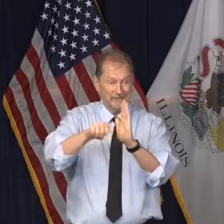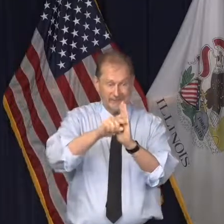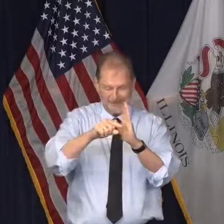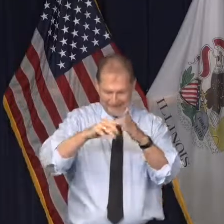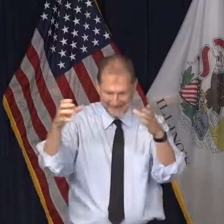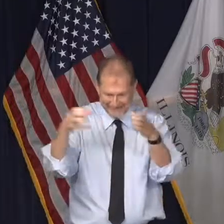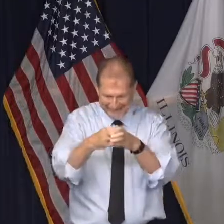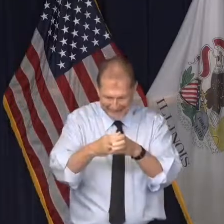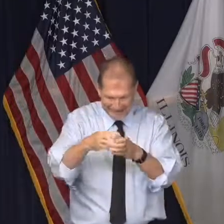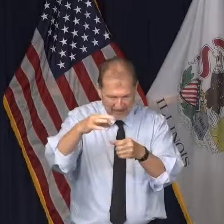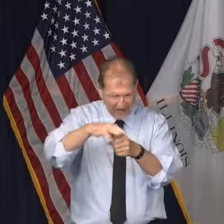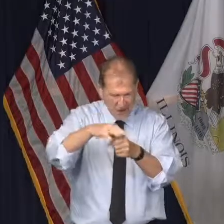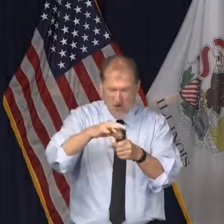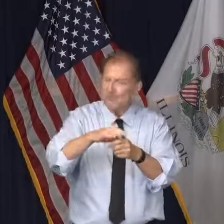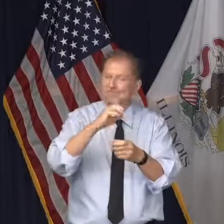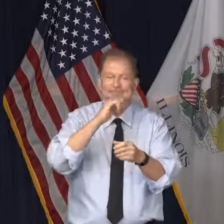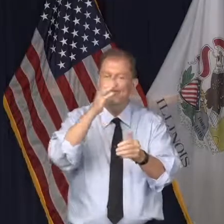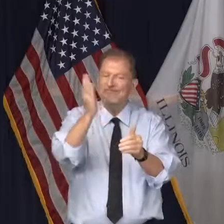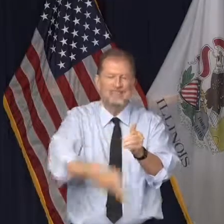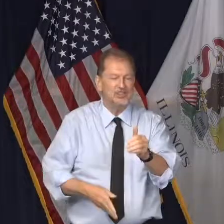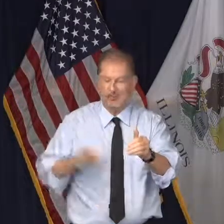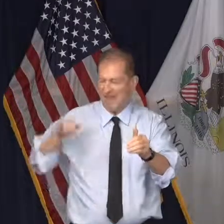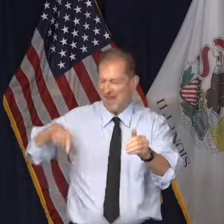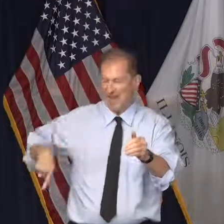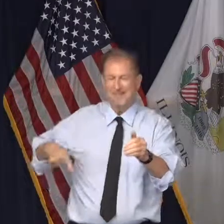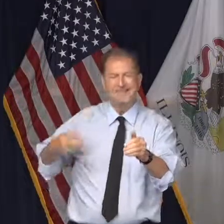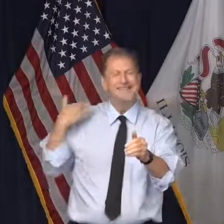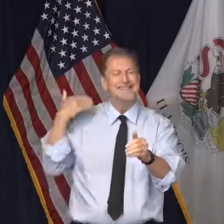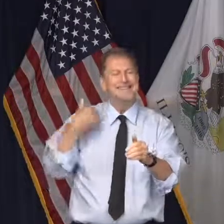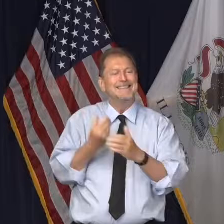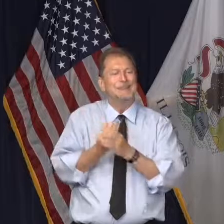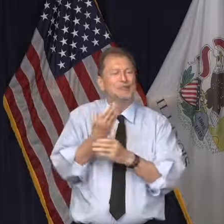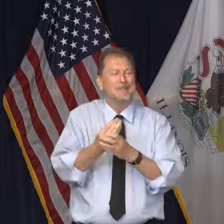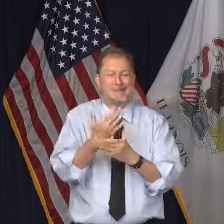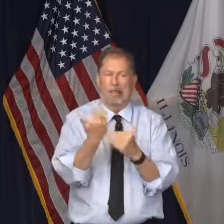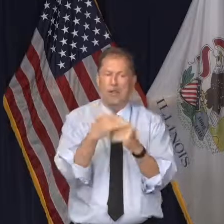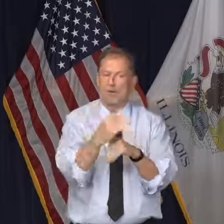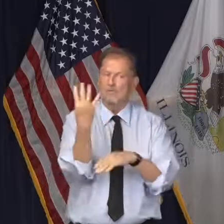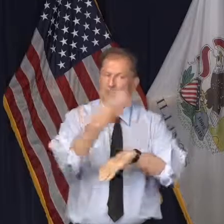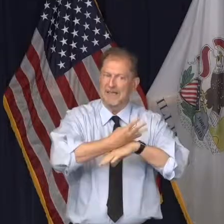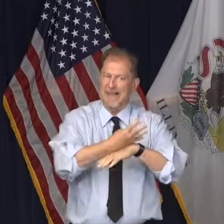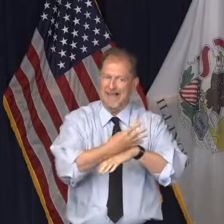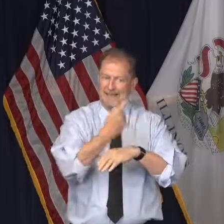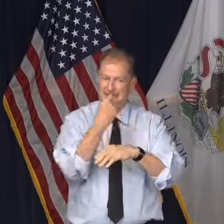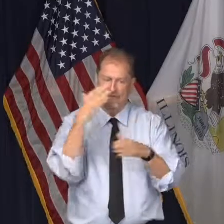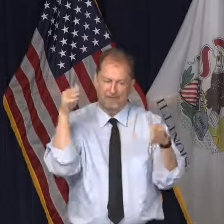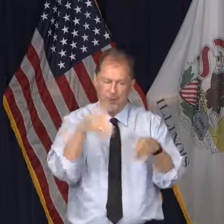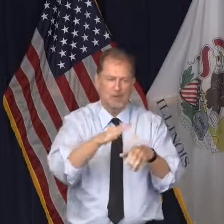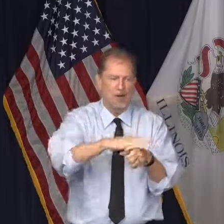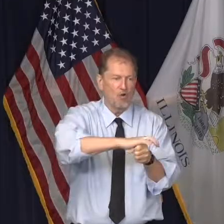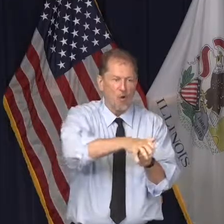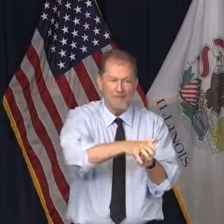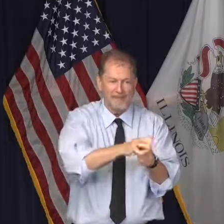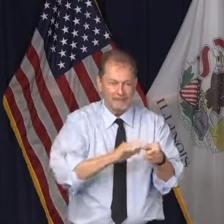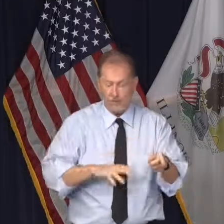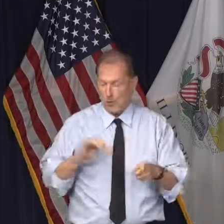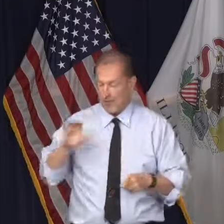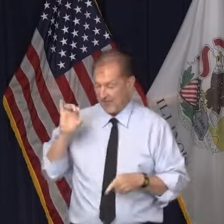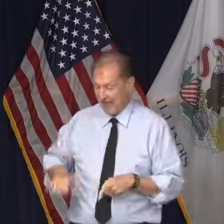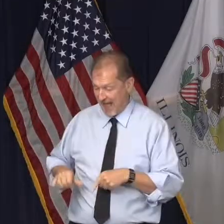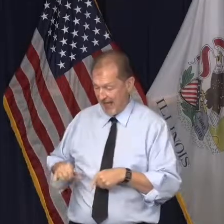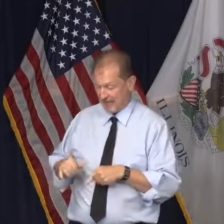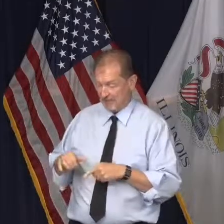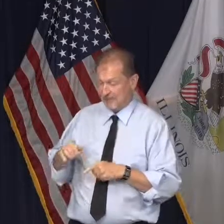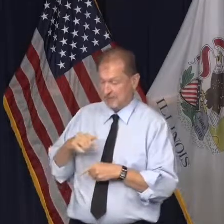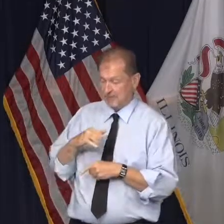spring session, in the midst of the pandemic. But there is hope that the hospital transformation bill will come up in the veto